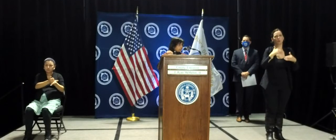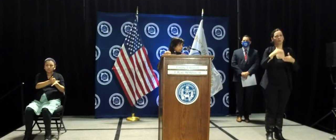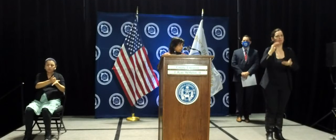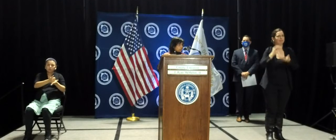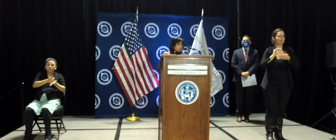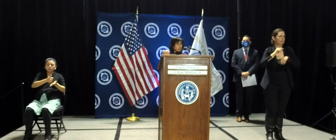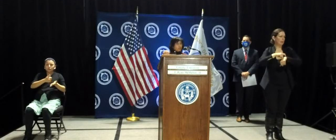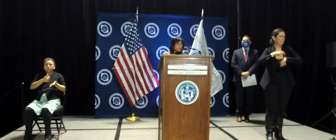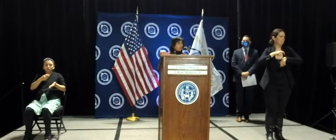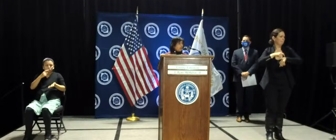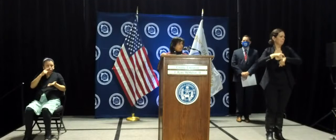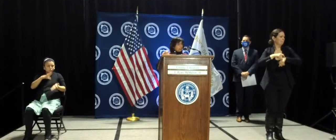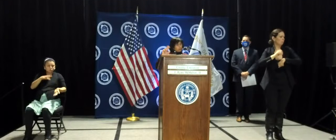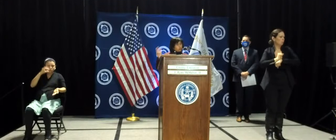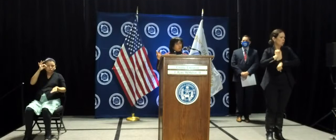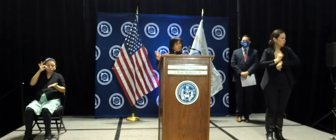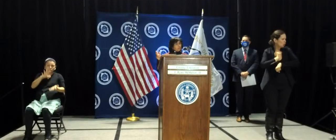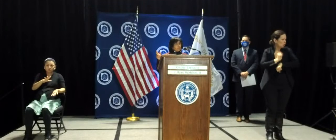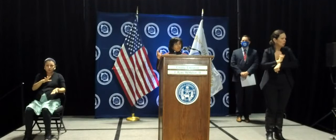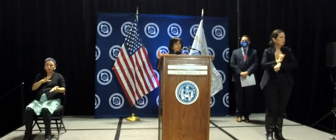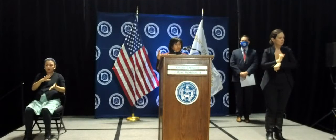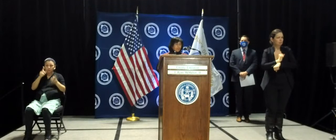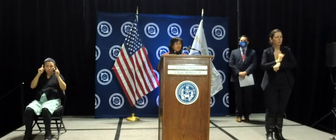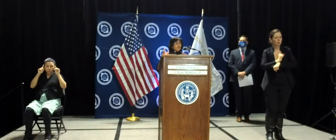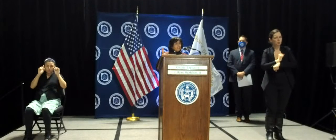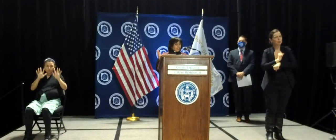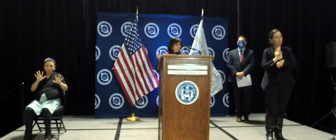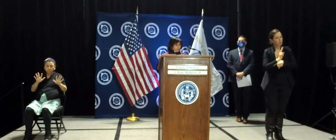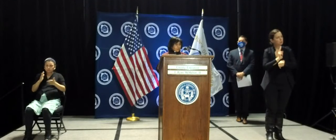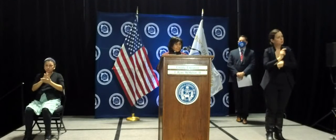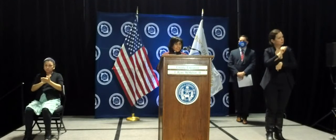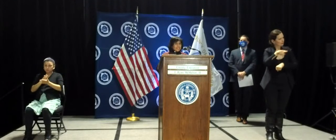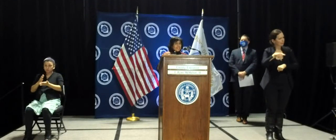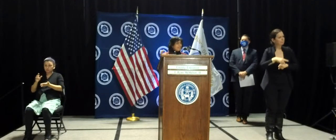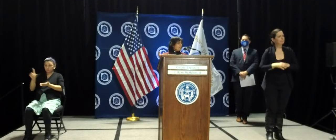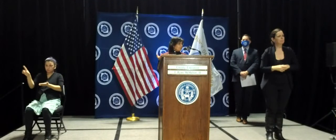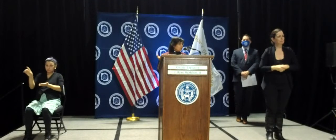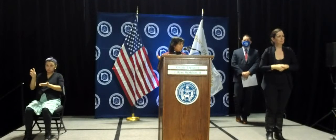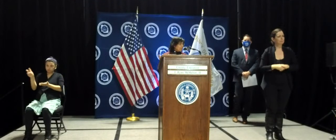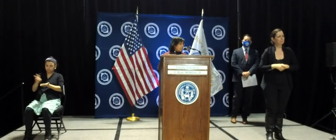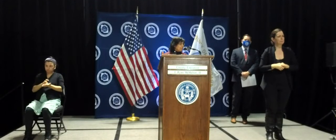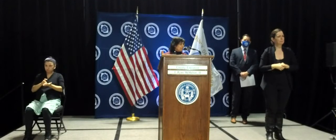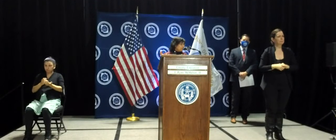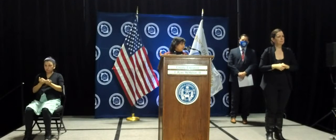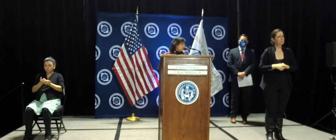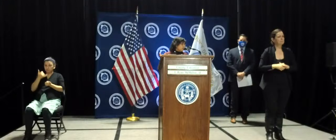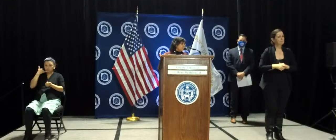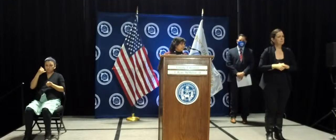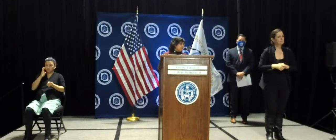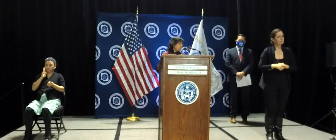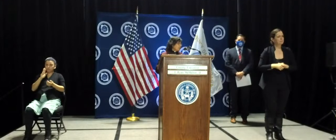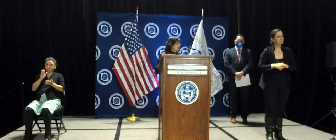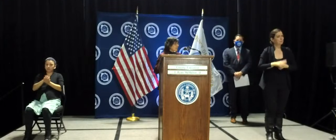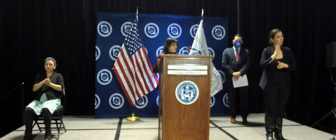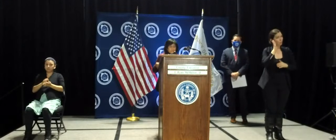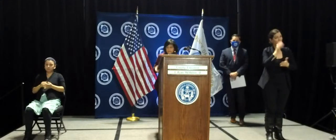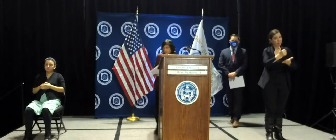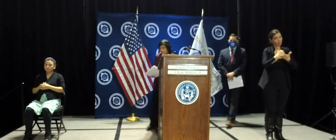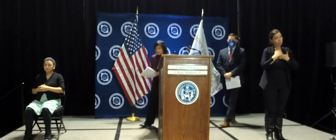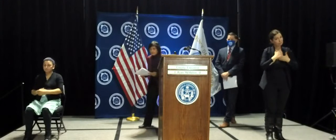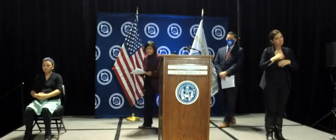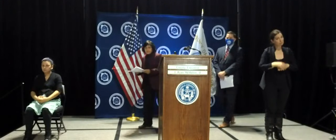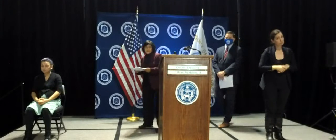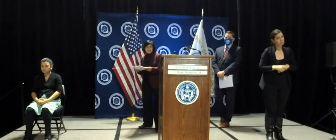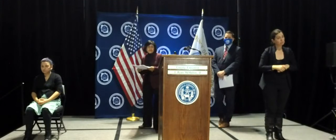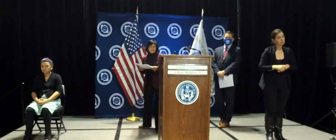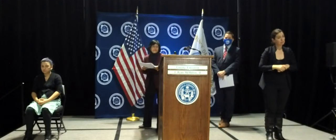a contact tracer will contact those contacts, to put too many contacts word, into the quarantine. So thank you. Dr.